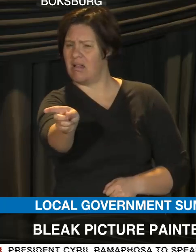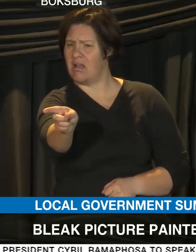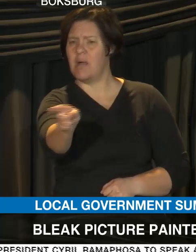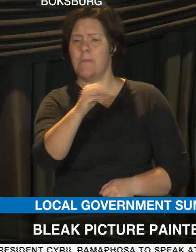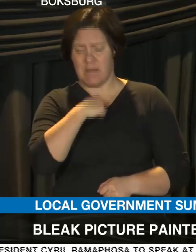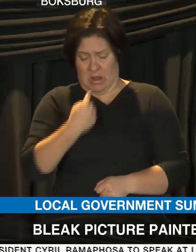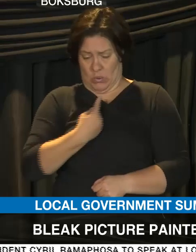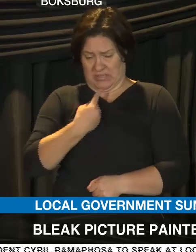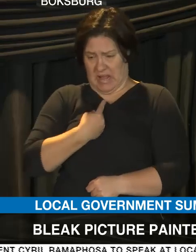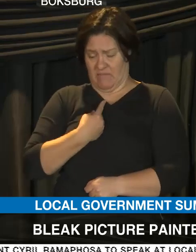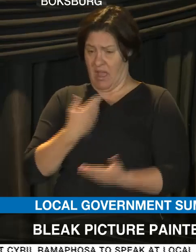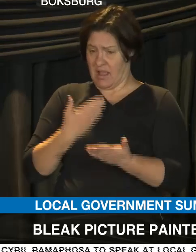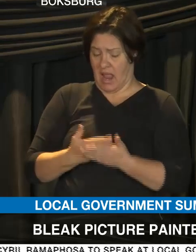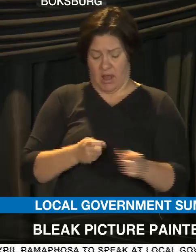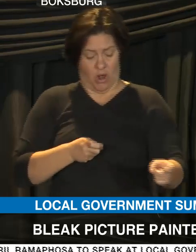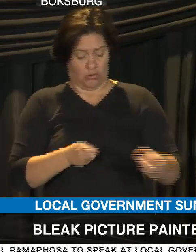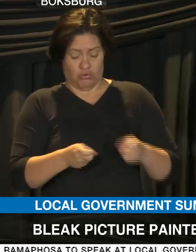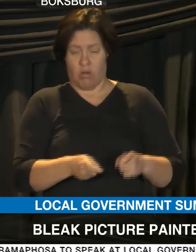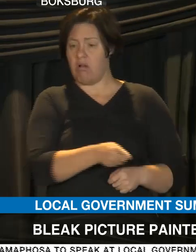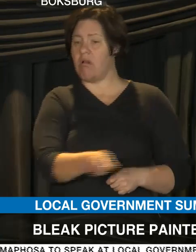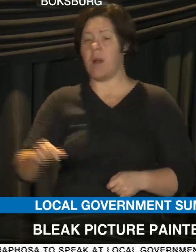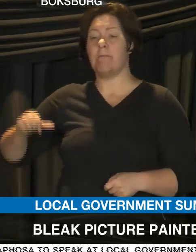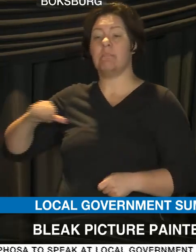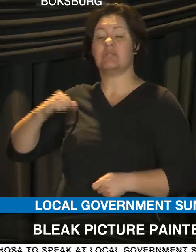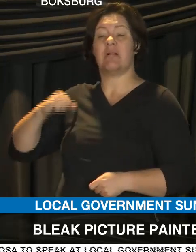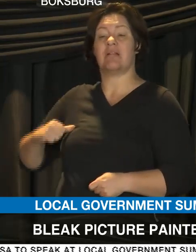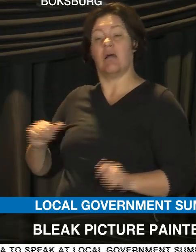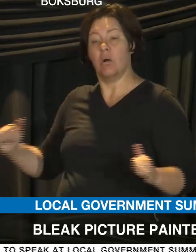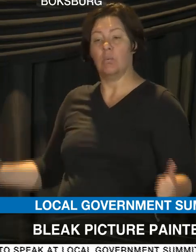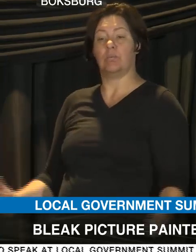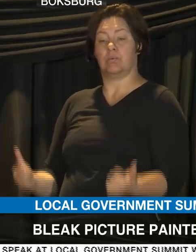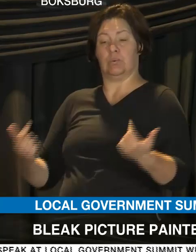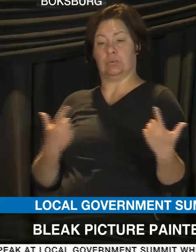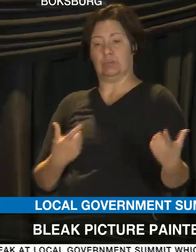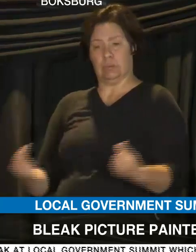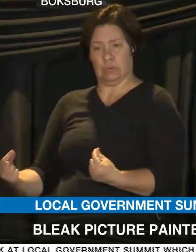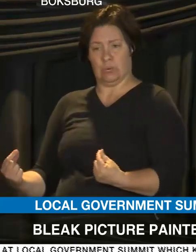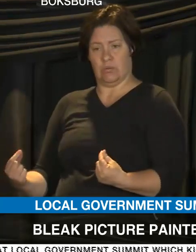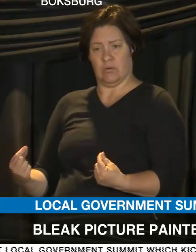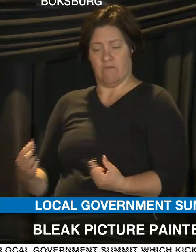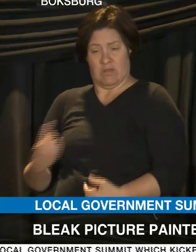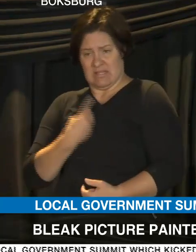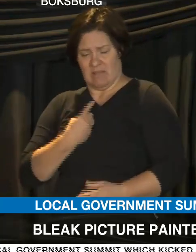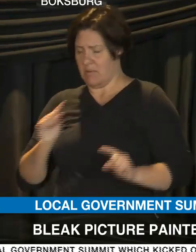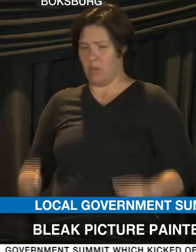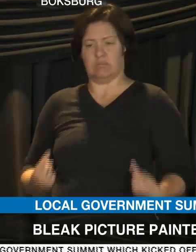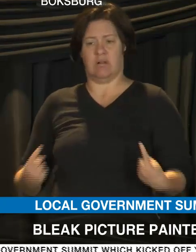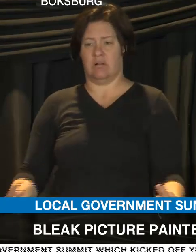the capability of the municipality being able to do things for itself.